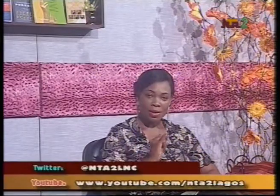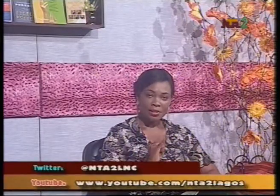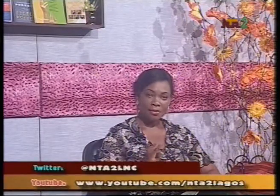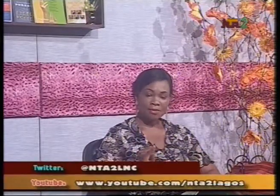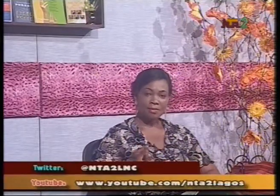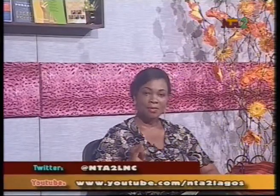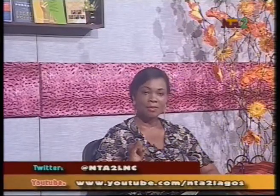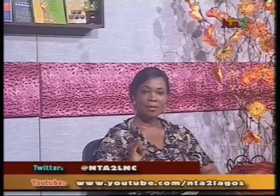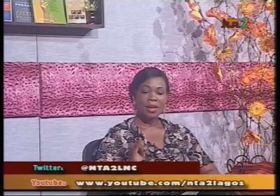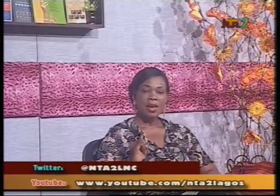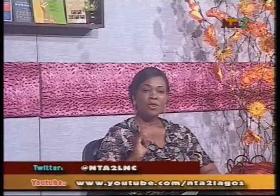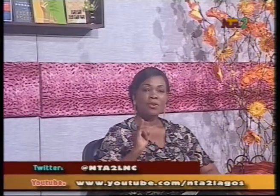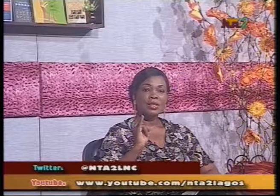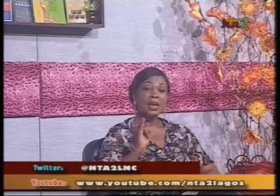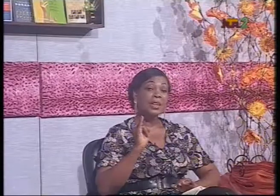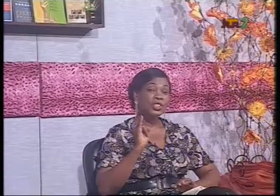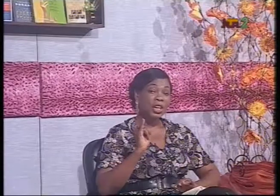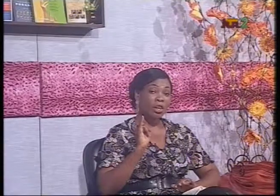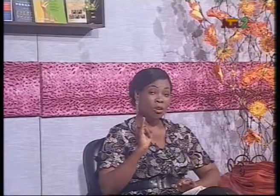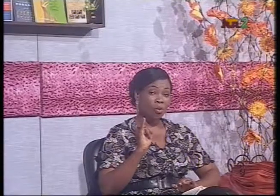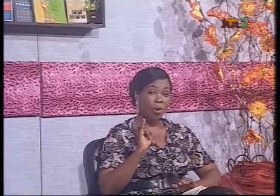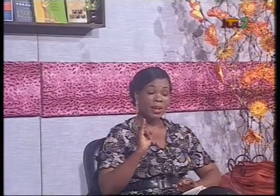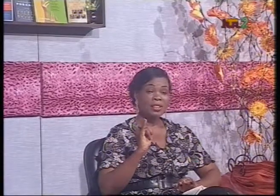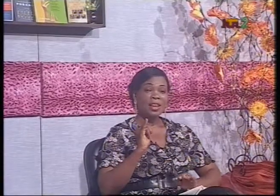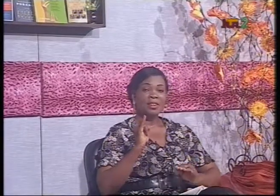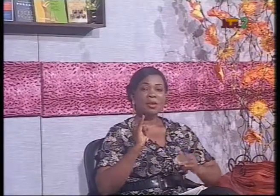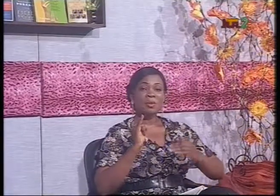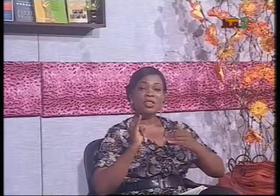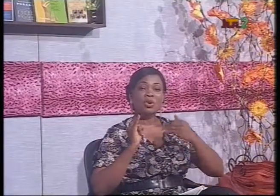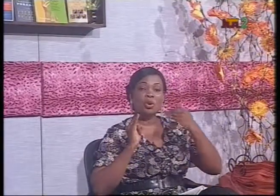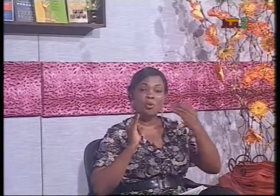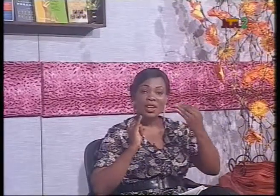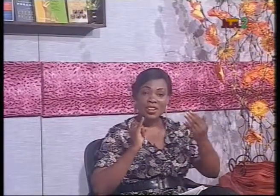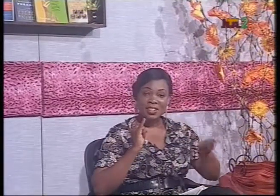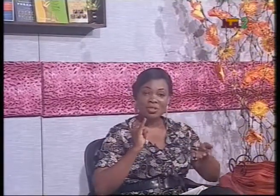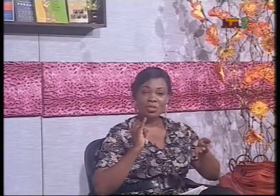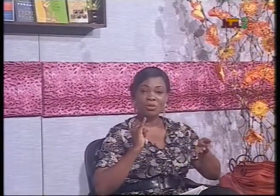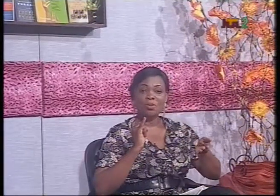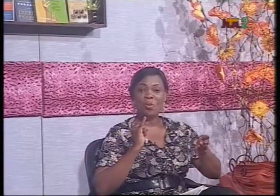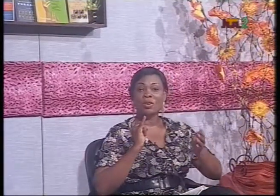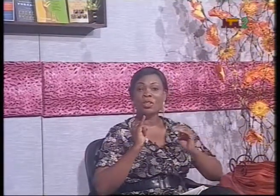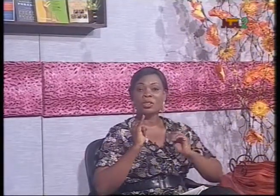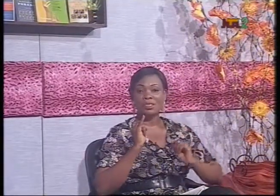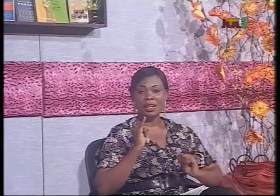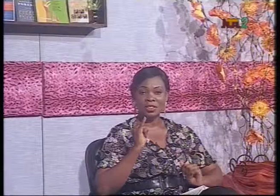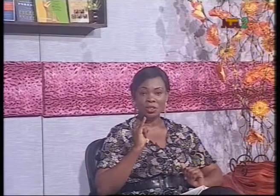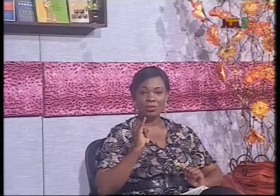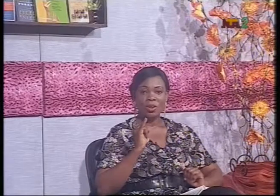anti-clockwise. If you sign J clockwise, then the person you're communicating to will not understand you. Let's